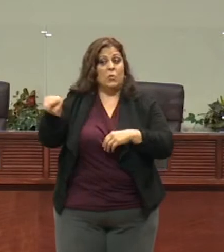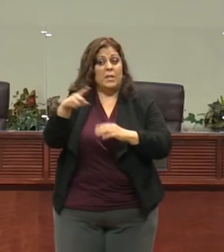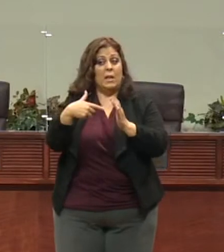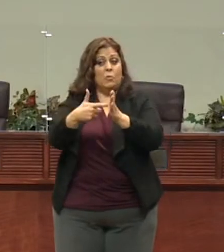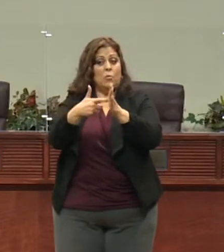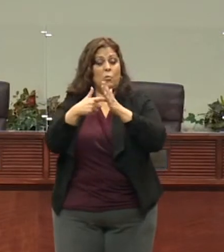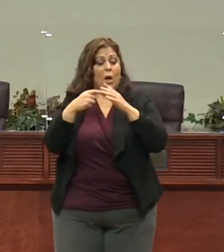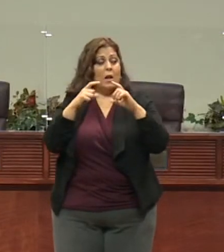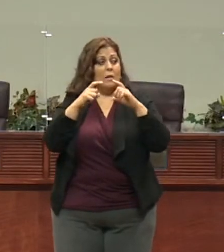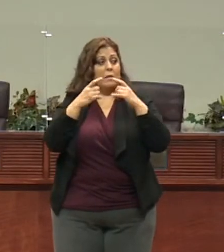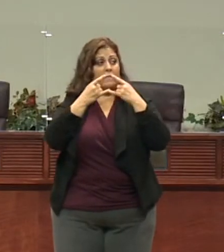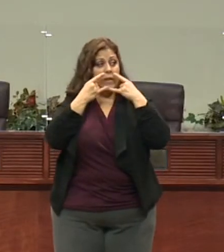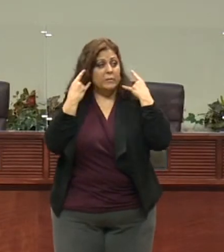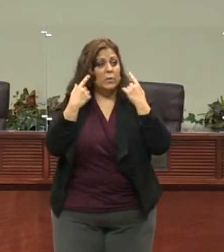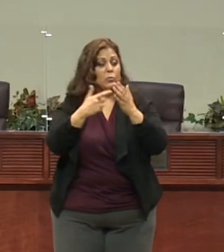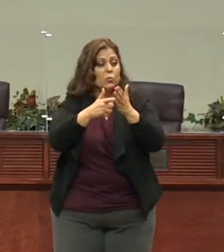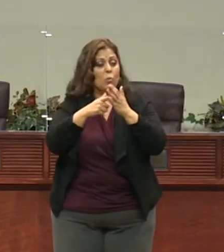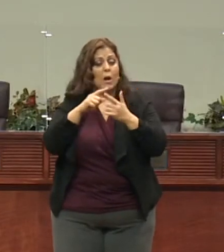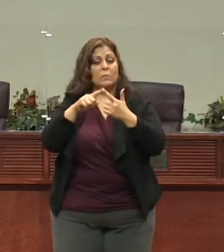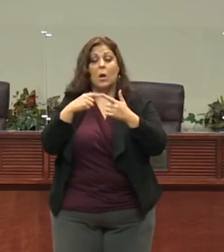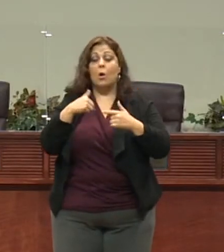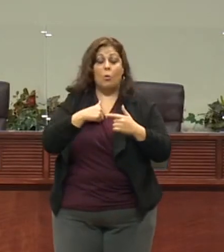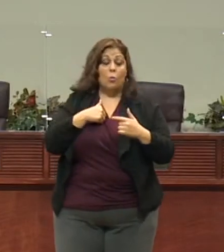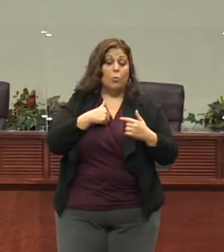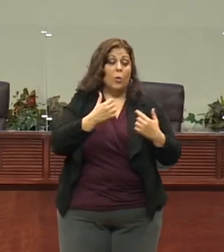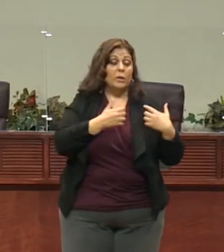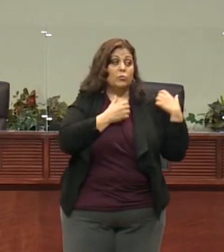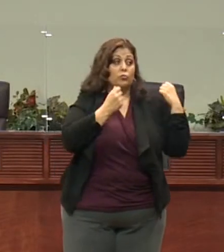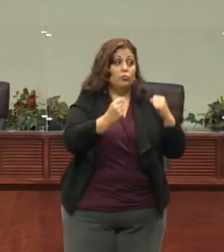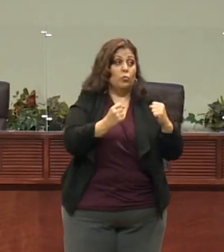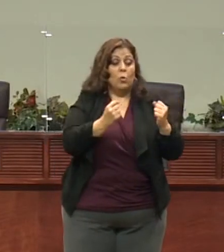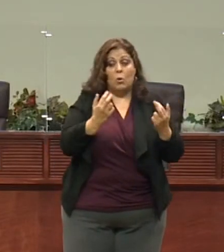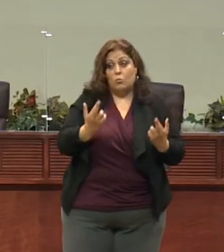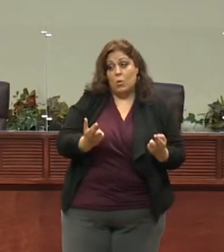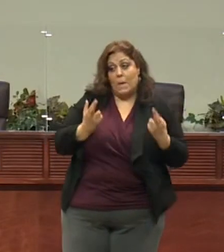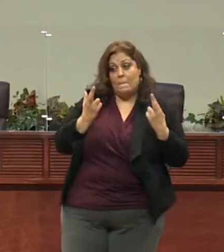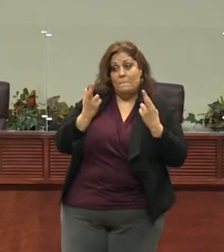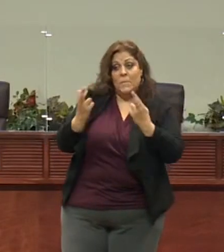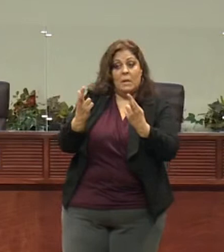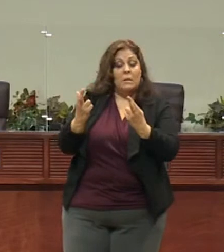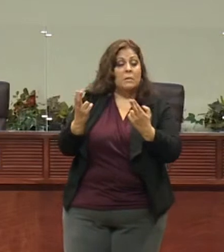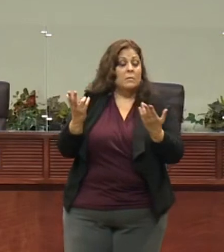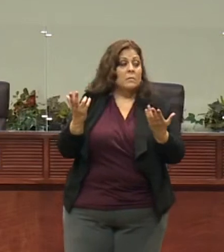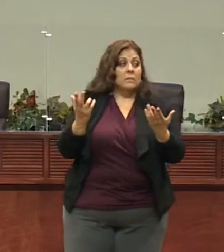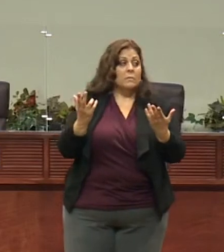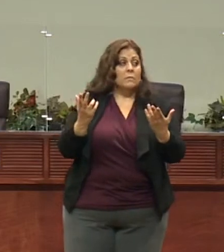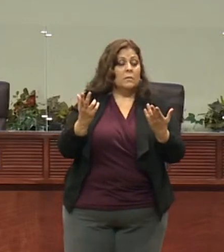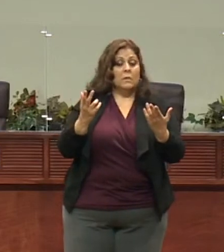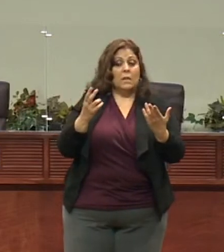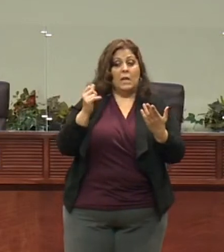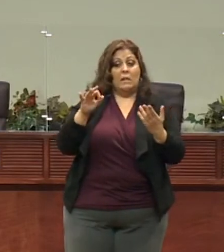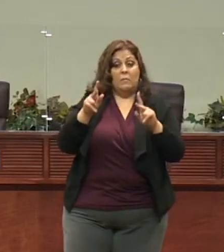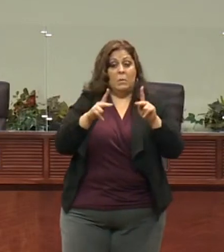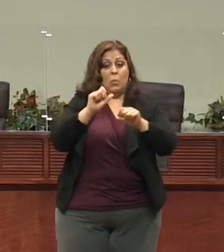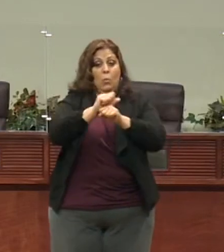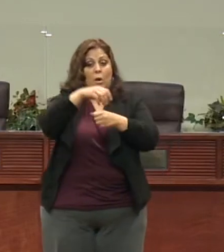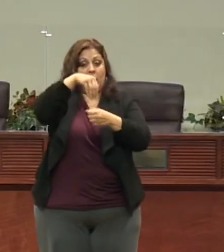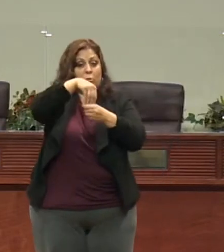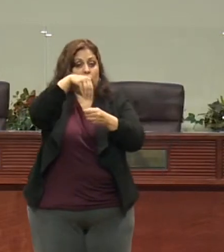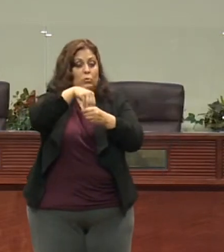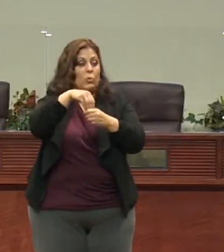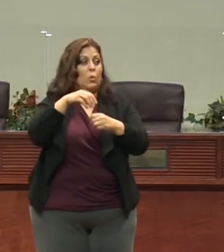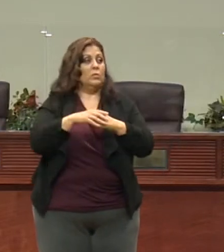coverings, et cetera. We have strongly recommended that in places where people are indoors and they cannot